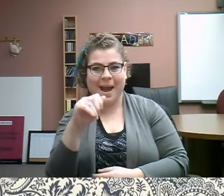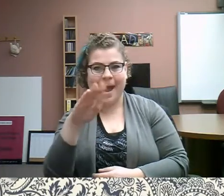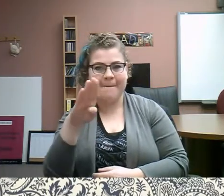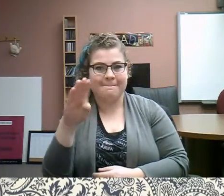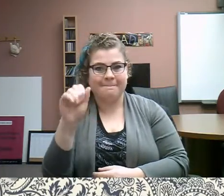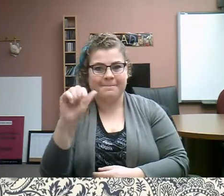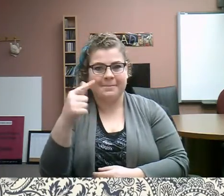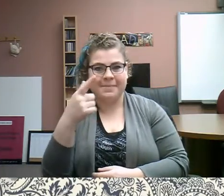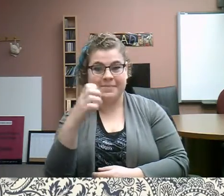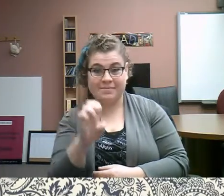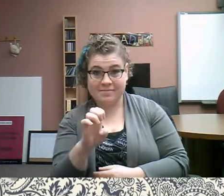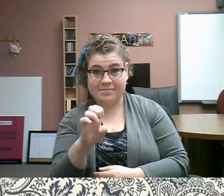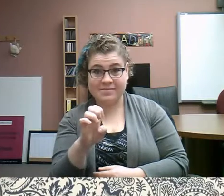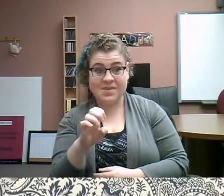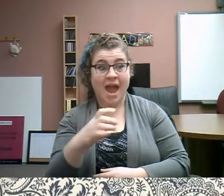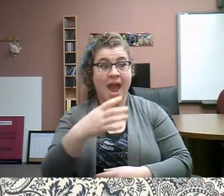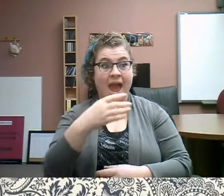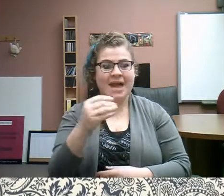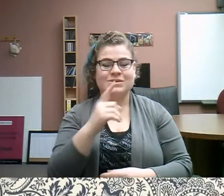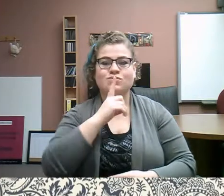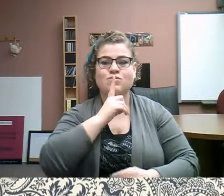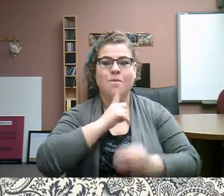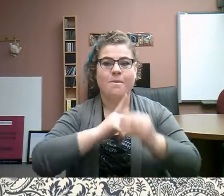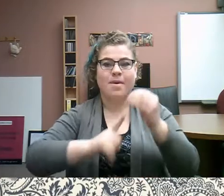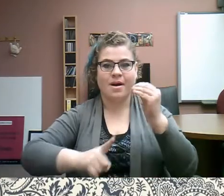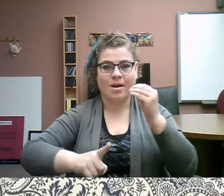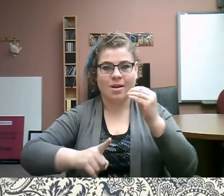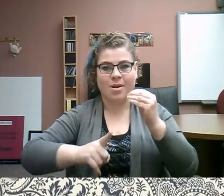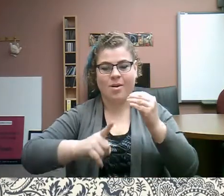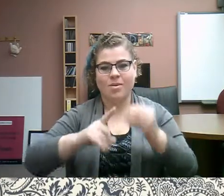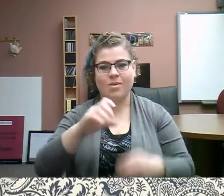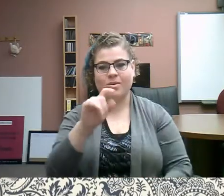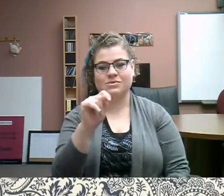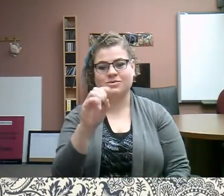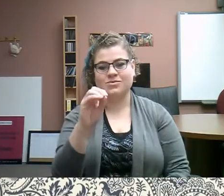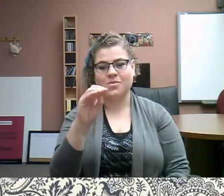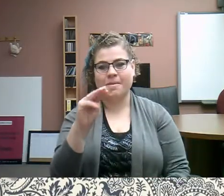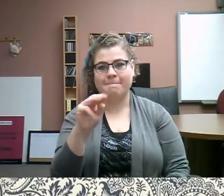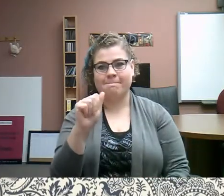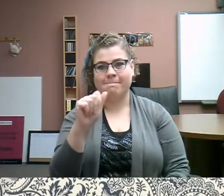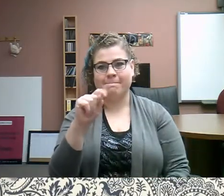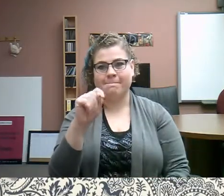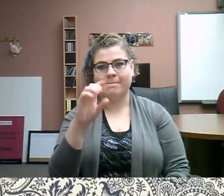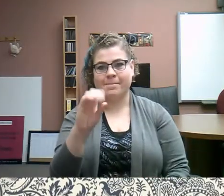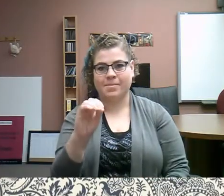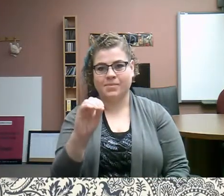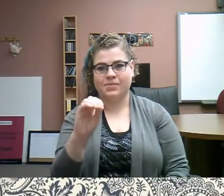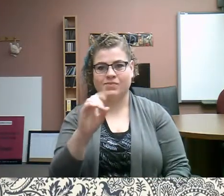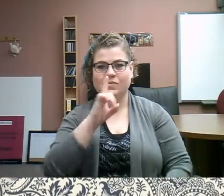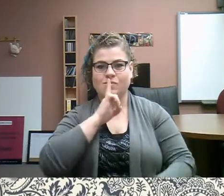Or cabbage is the same sign. And some tomato.